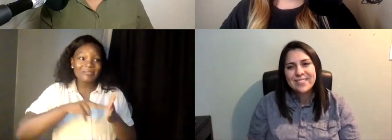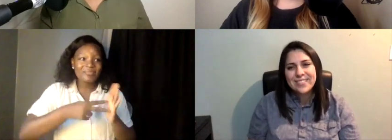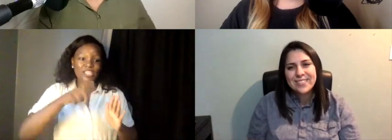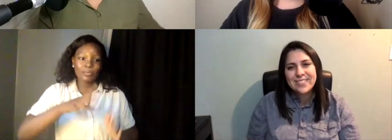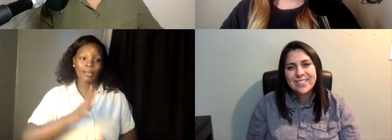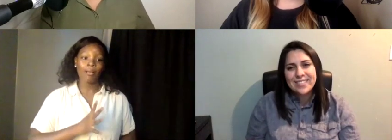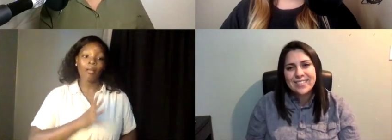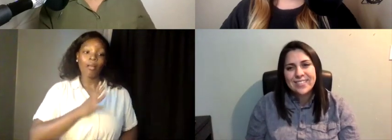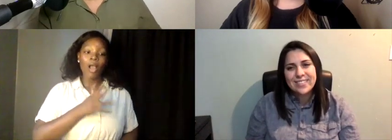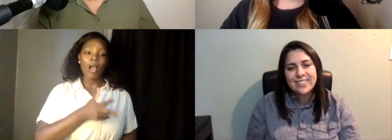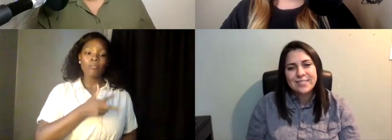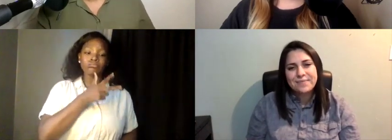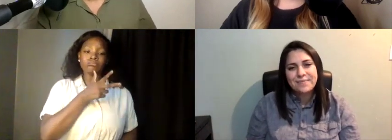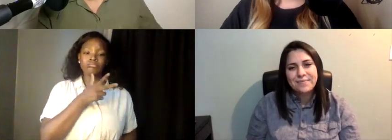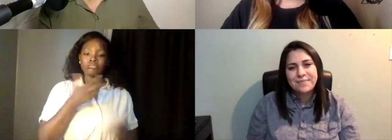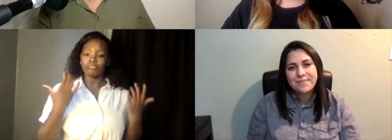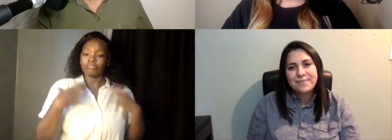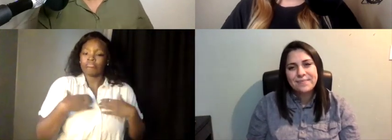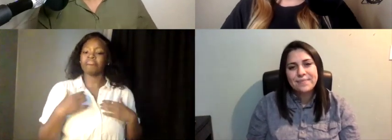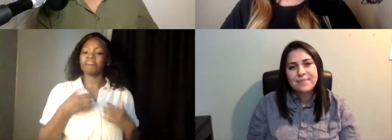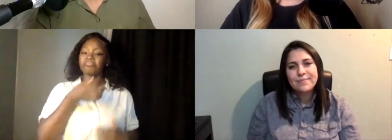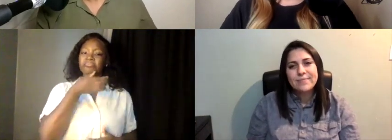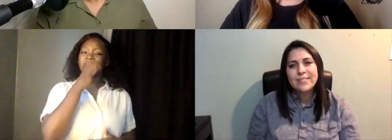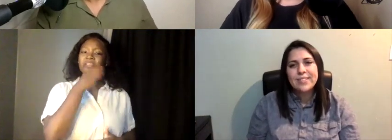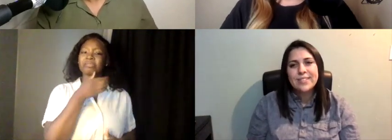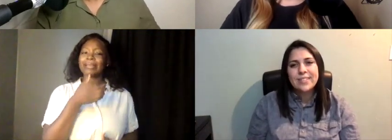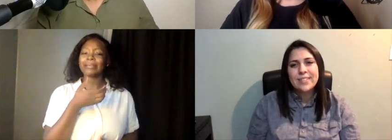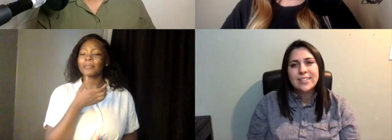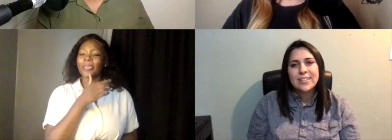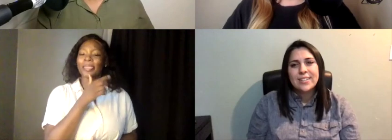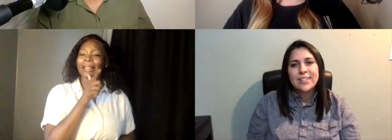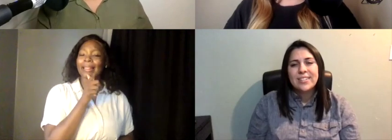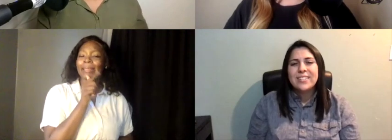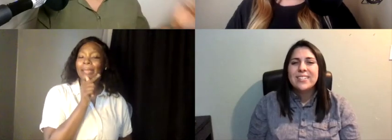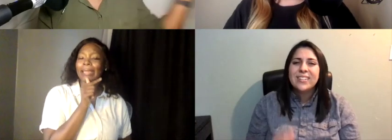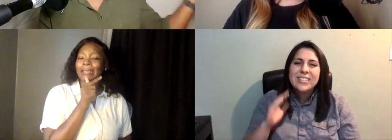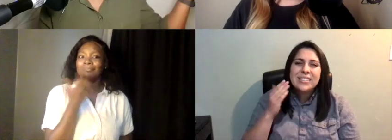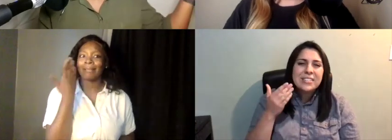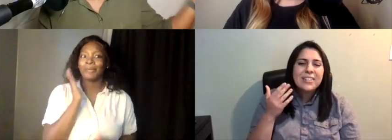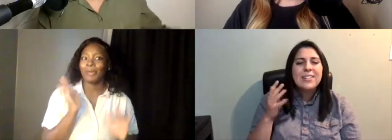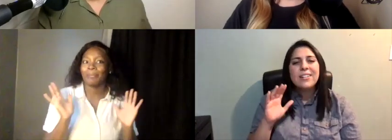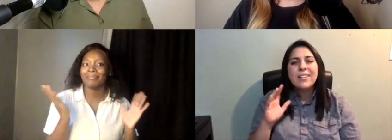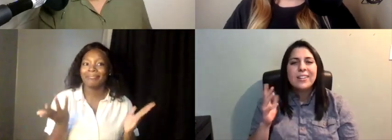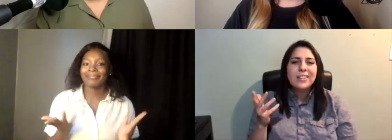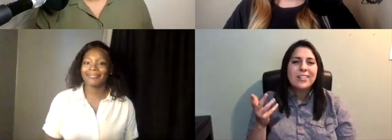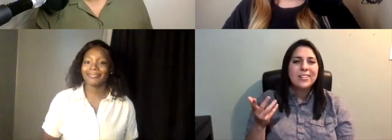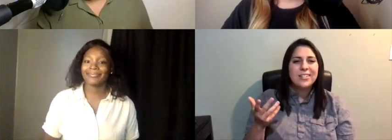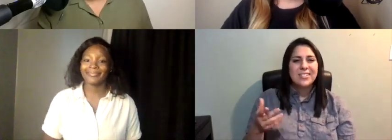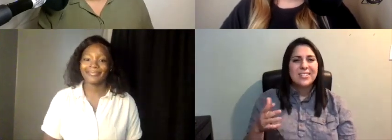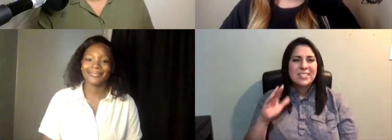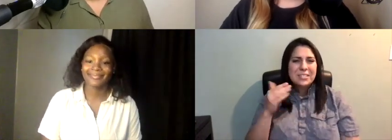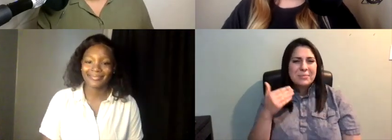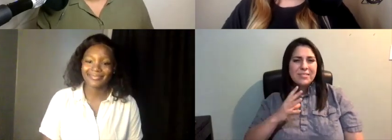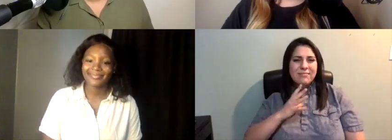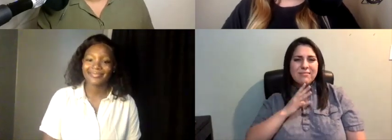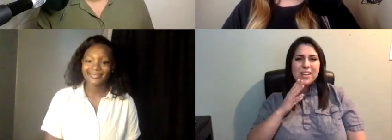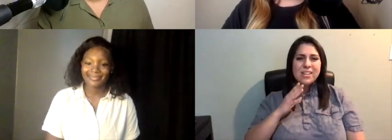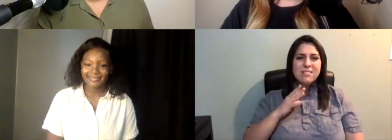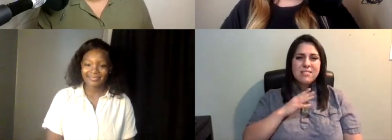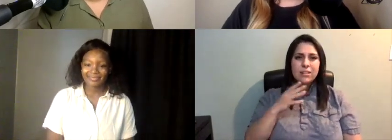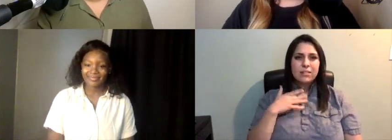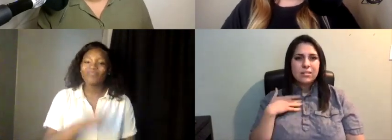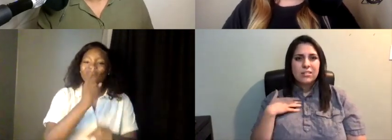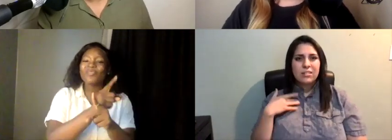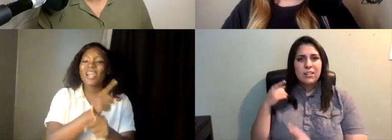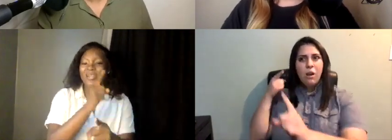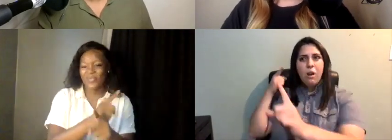drink. It seems I don't know, whatever people do. It seems really posh and like right. unattainable for